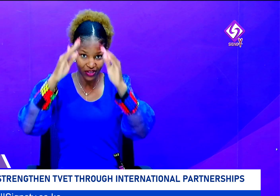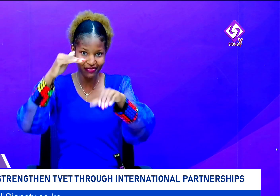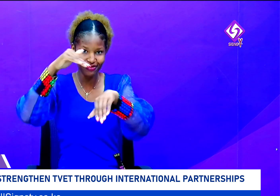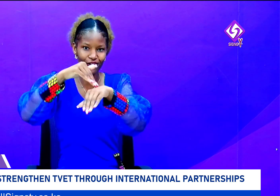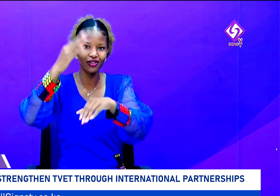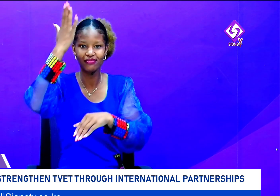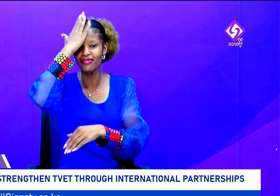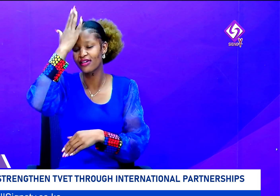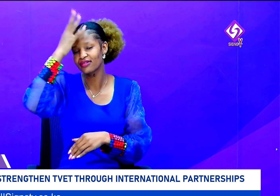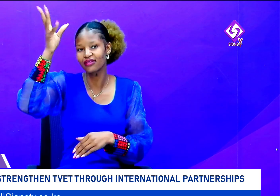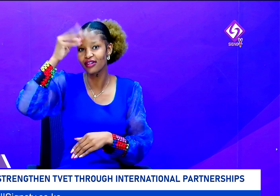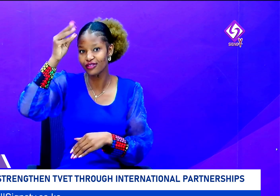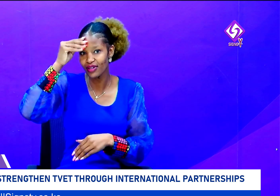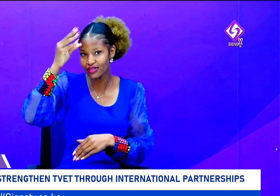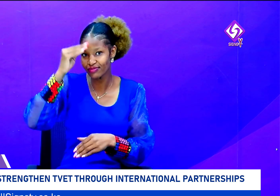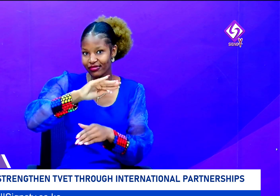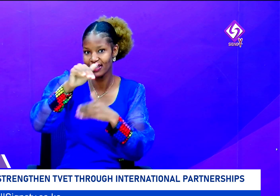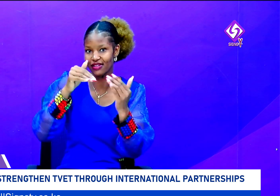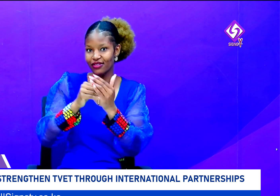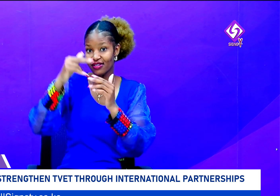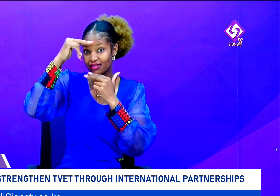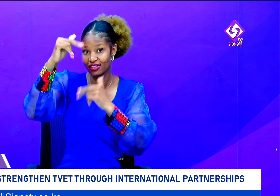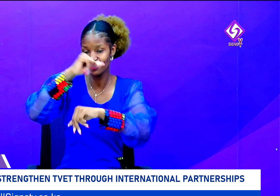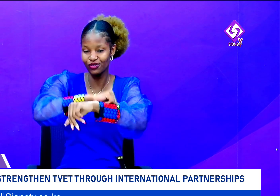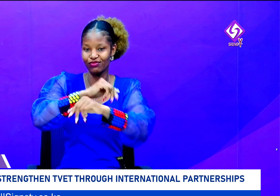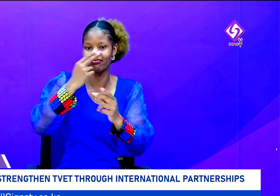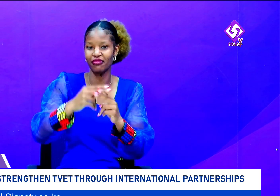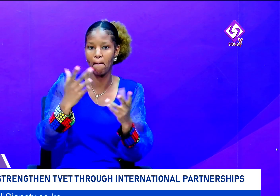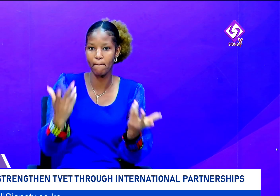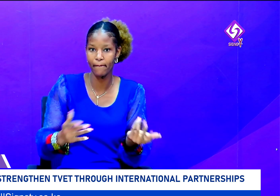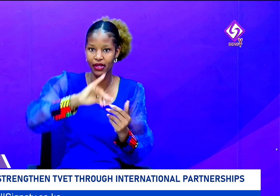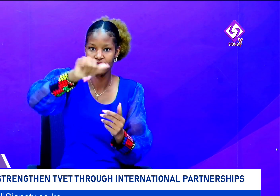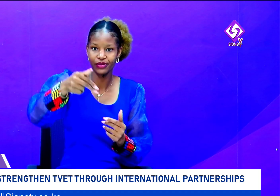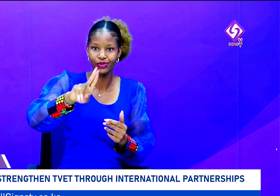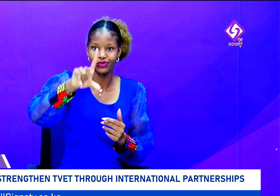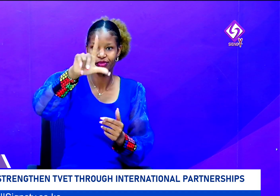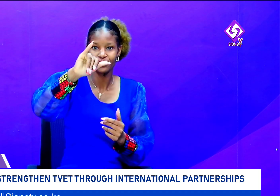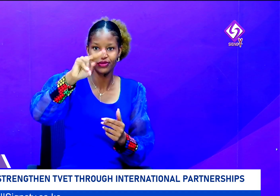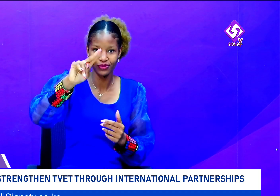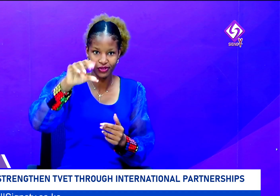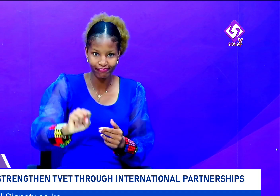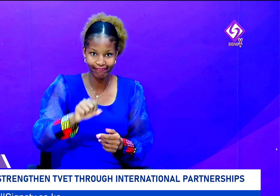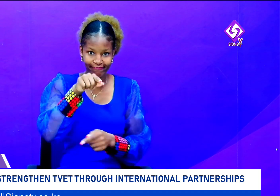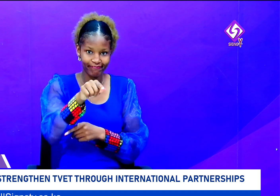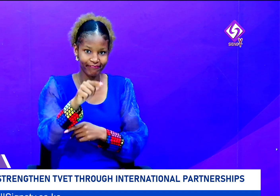During a prize-giving ceremony for the country's top-performing students on Monday, Education